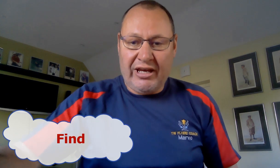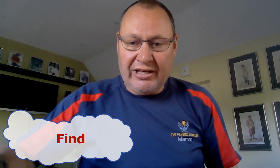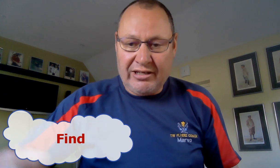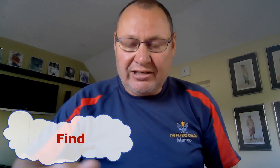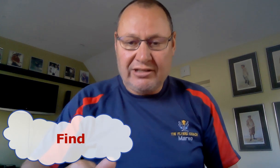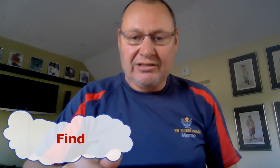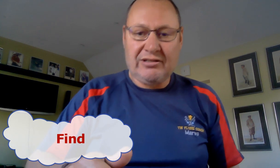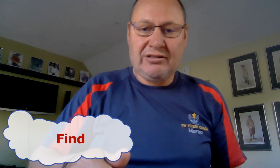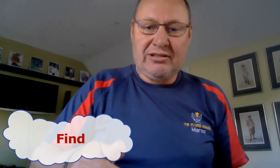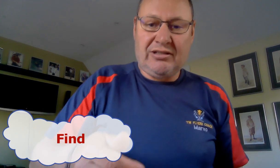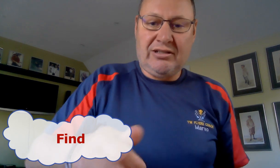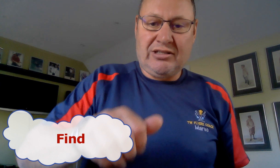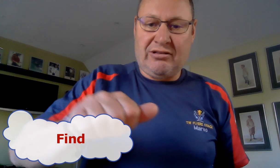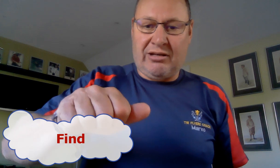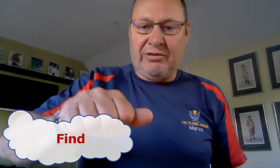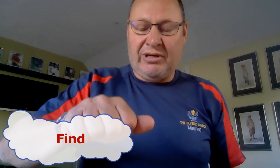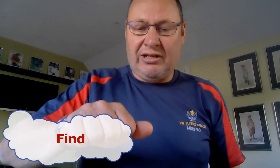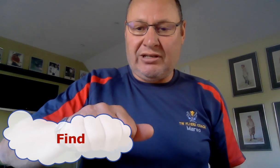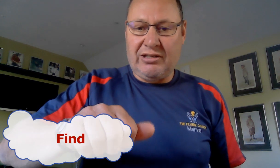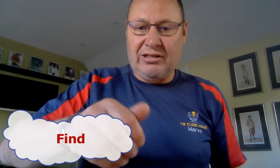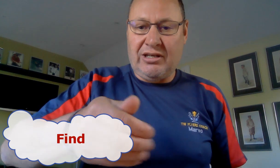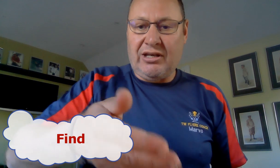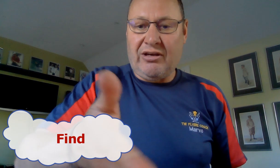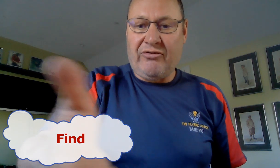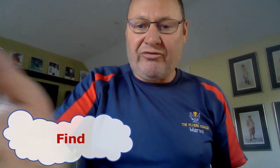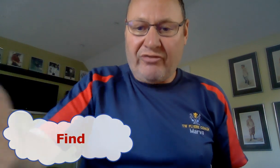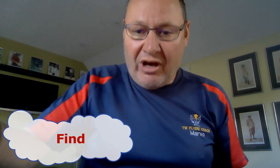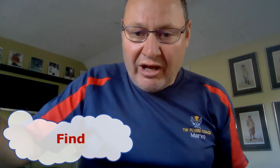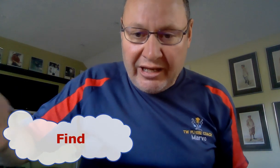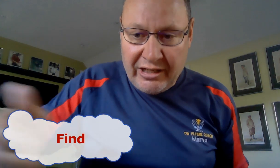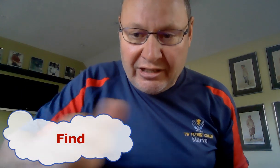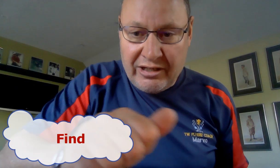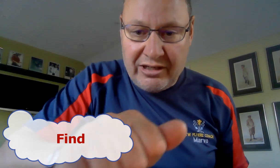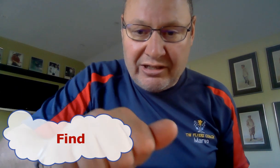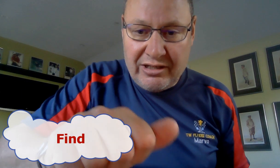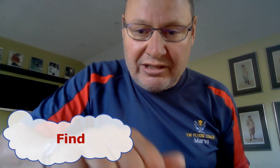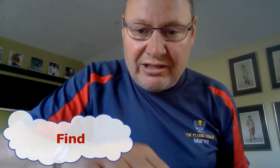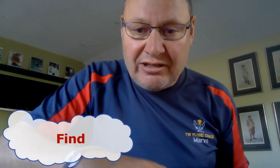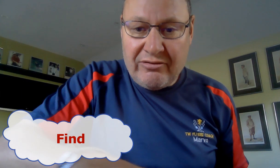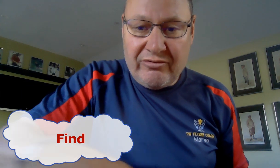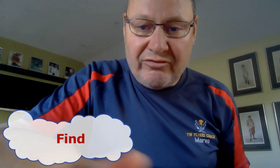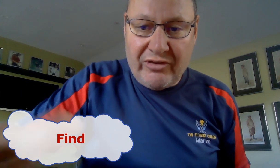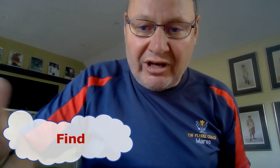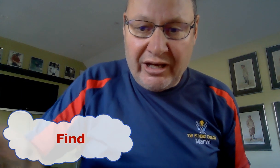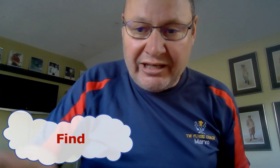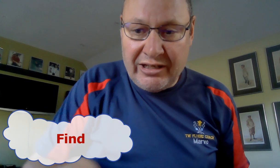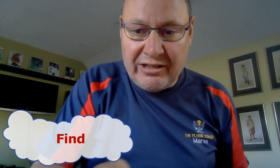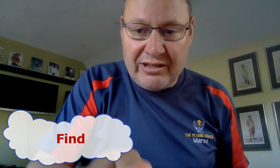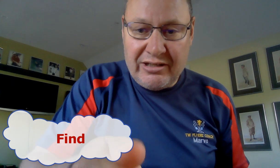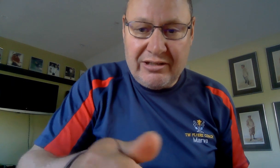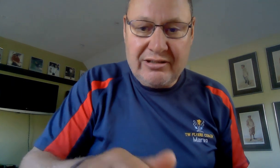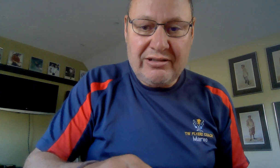Find. Show that a bit better. Find. Find.